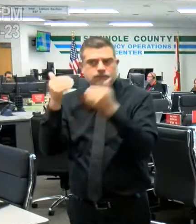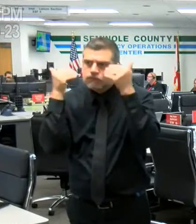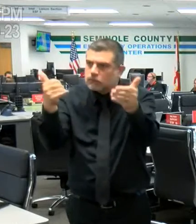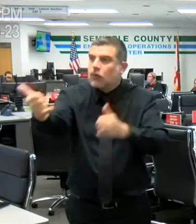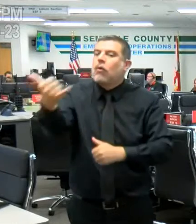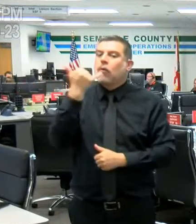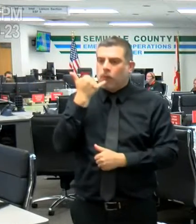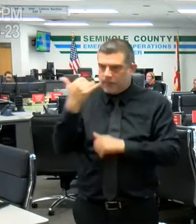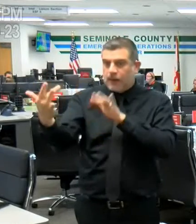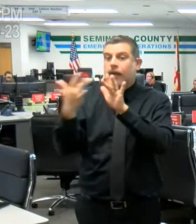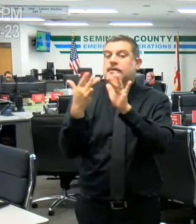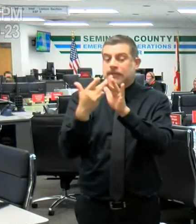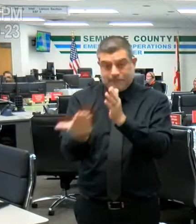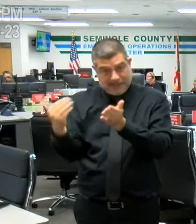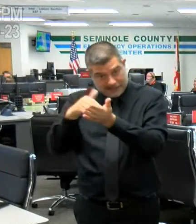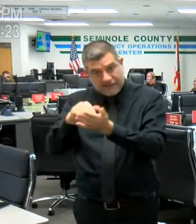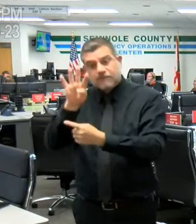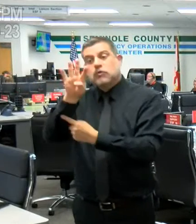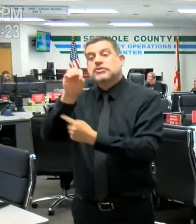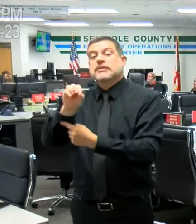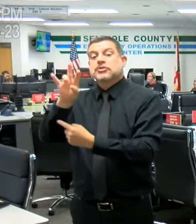407-665-0000. Again,